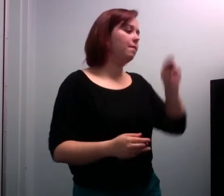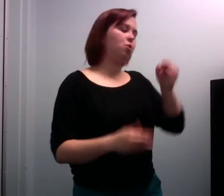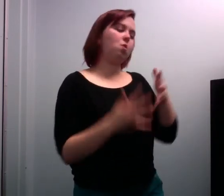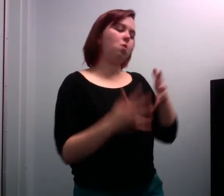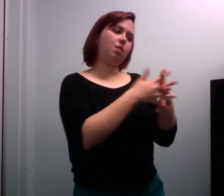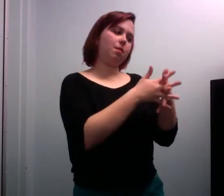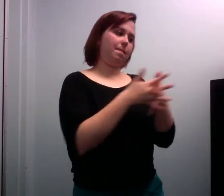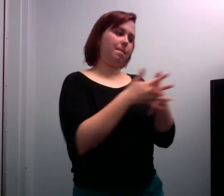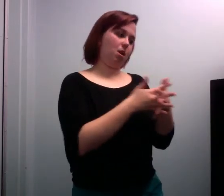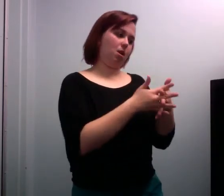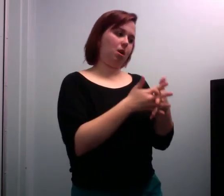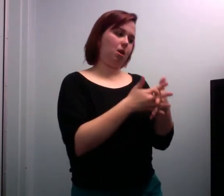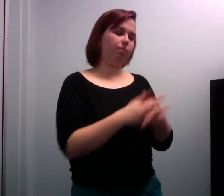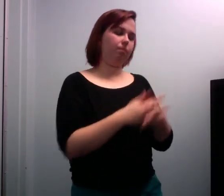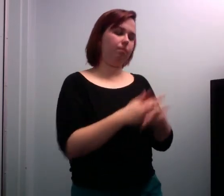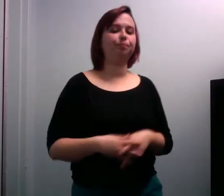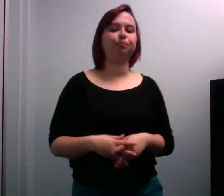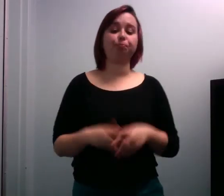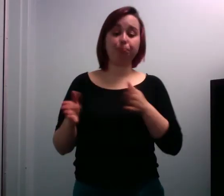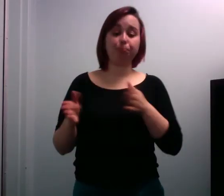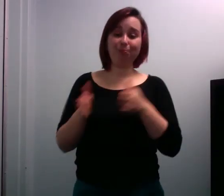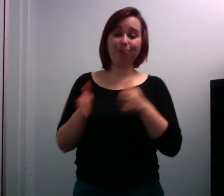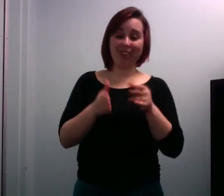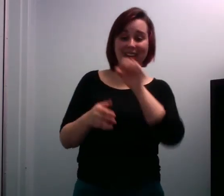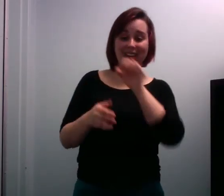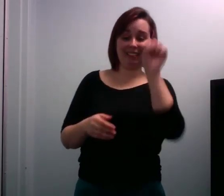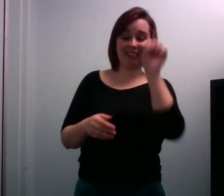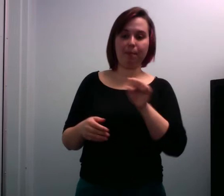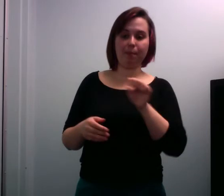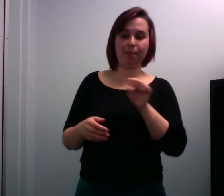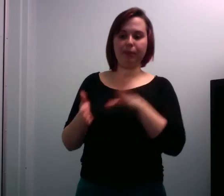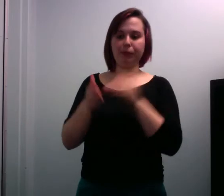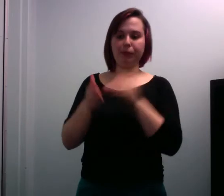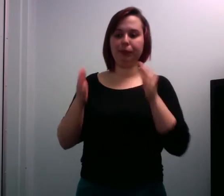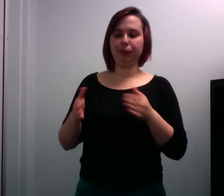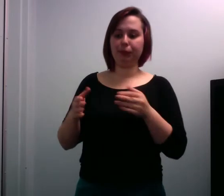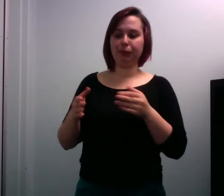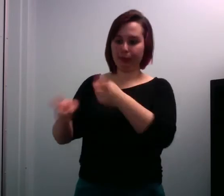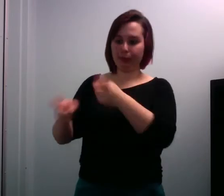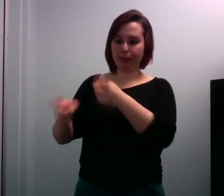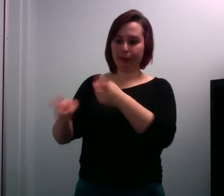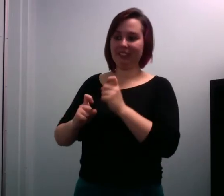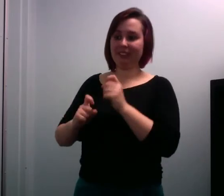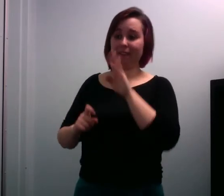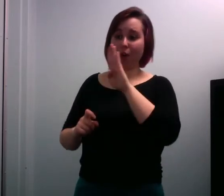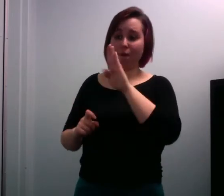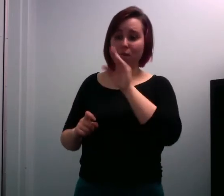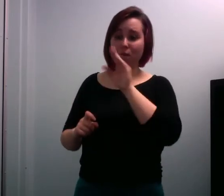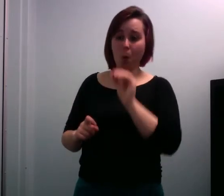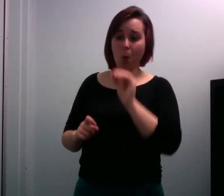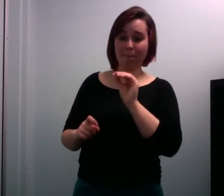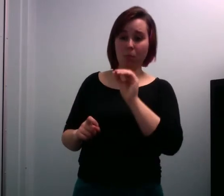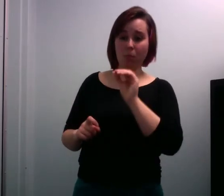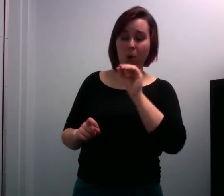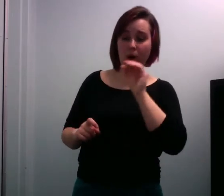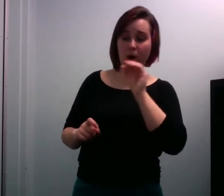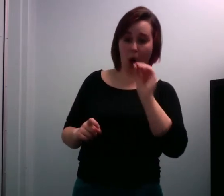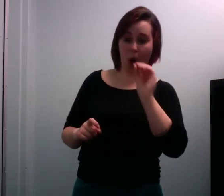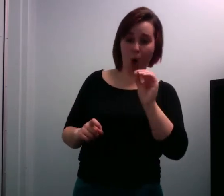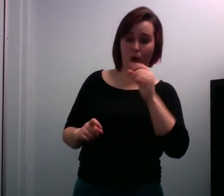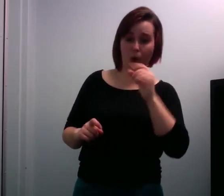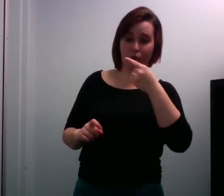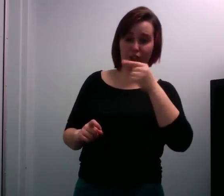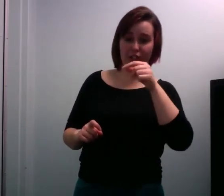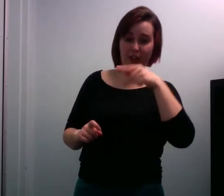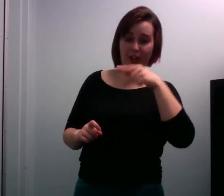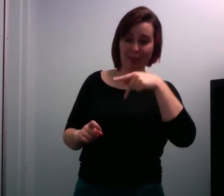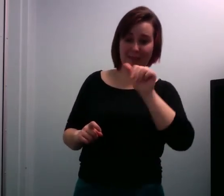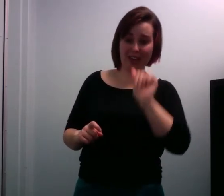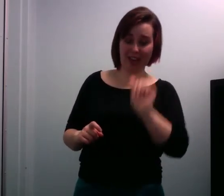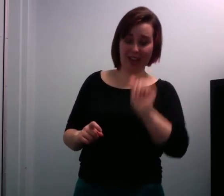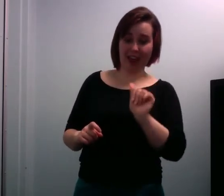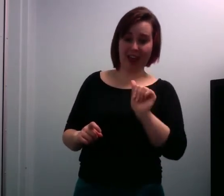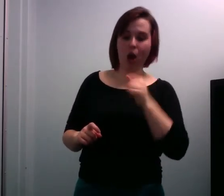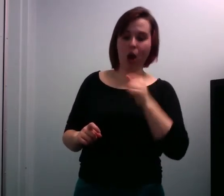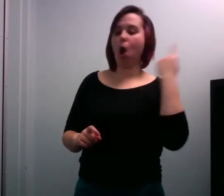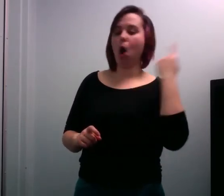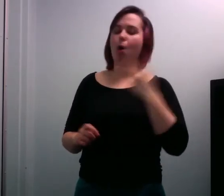a 4.0 grade point average. The only thing that had changed were his expectations.